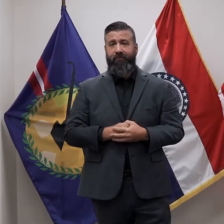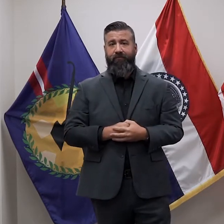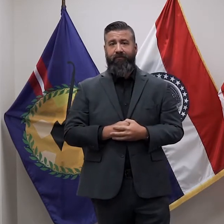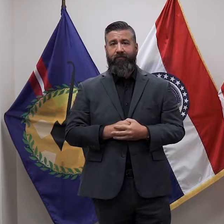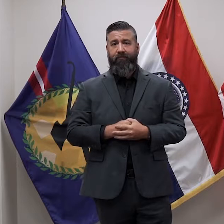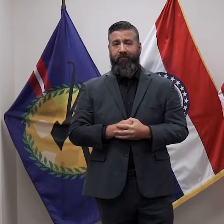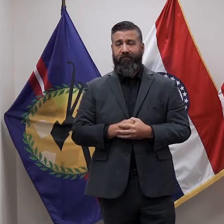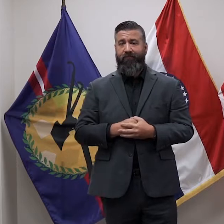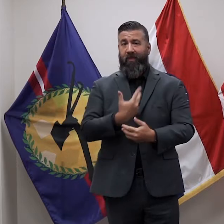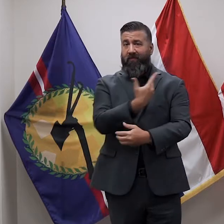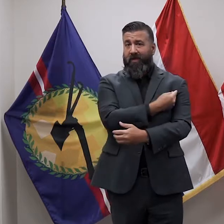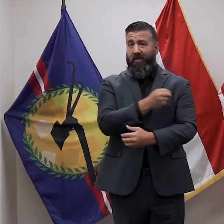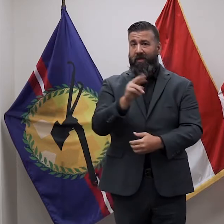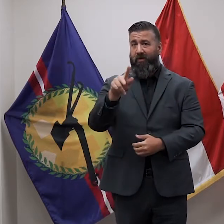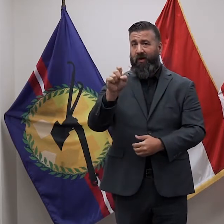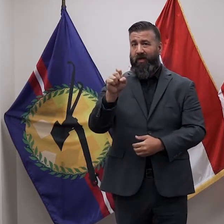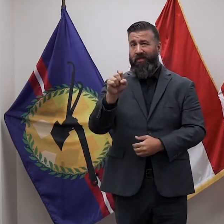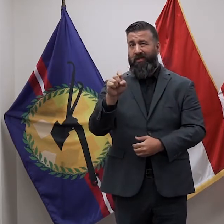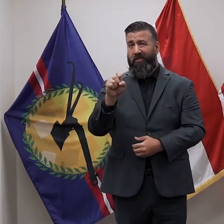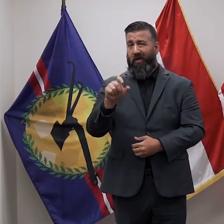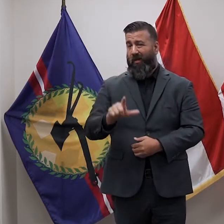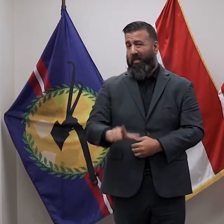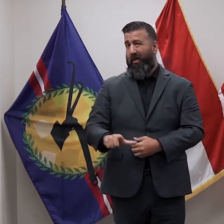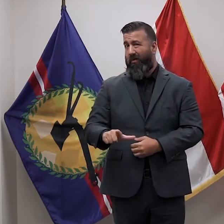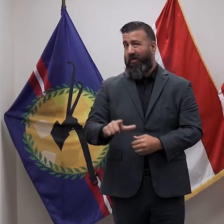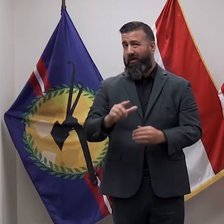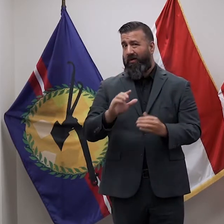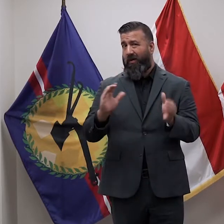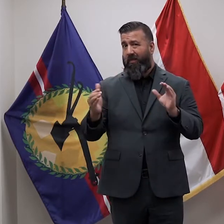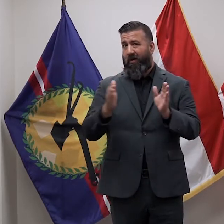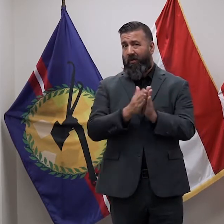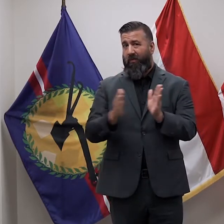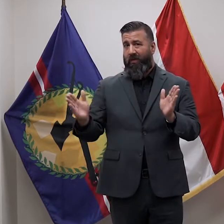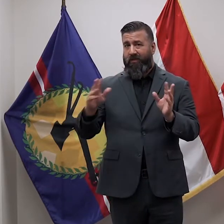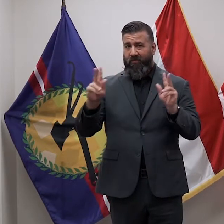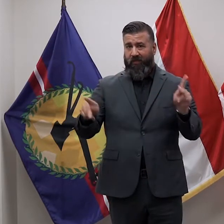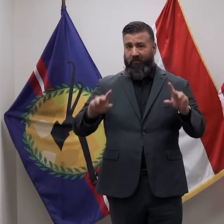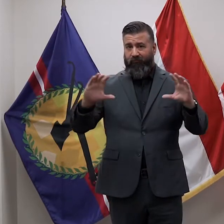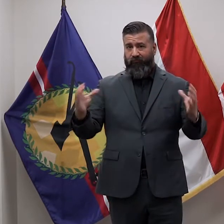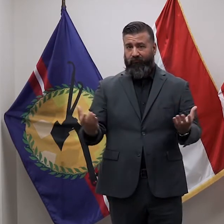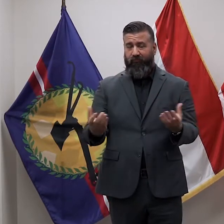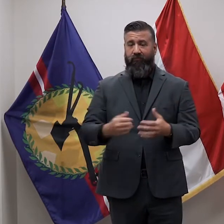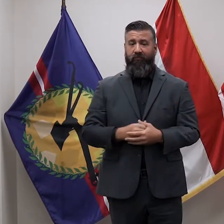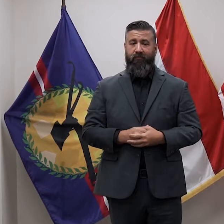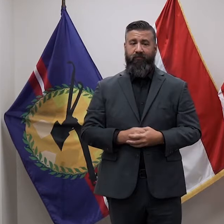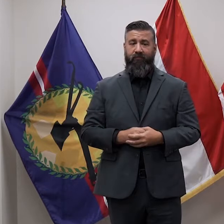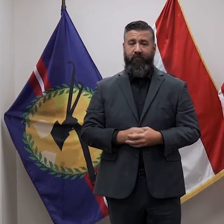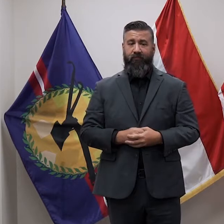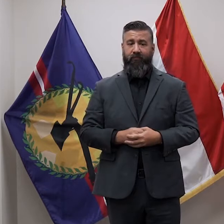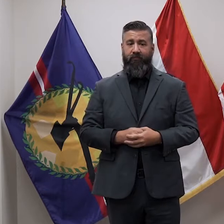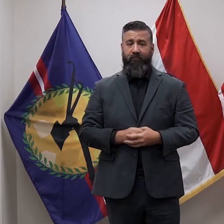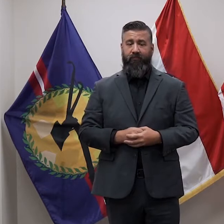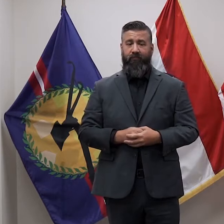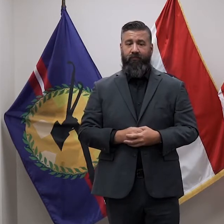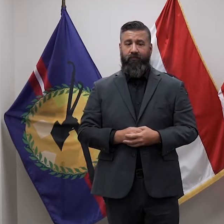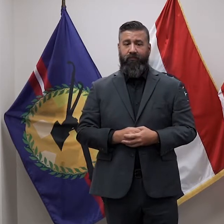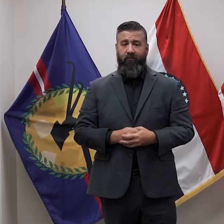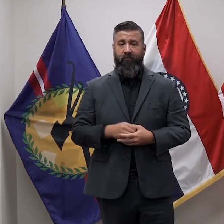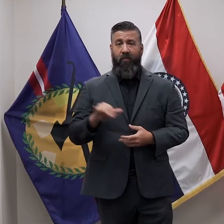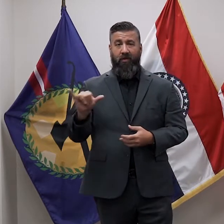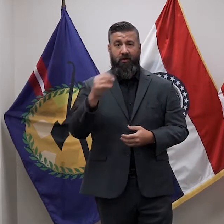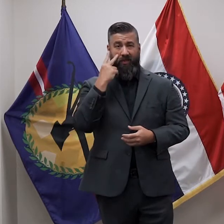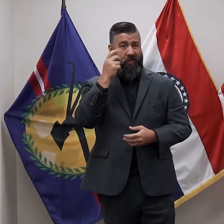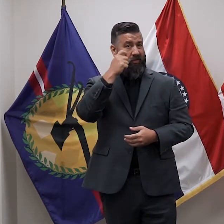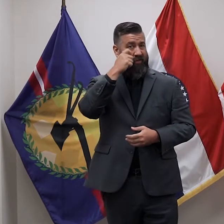our vaccination rates among our children are lower than it is for the rest of the population. We have also been seeing racial